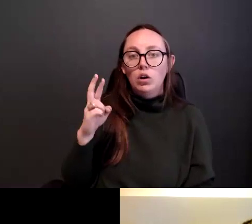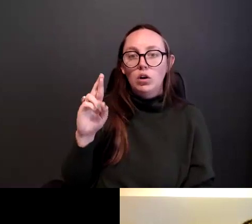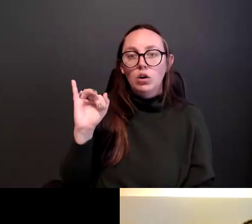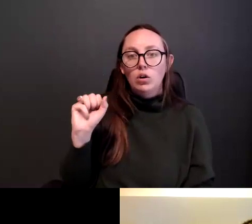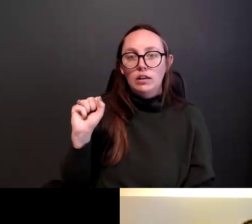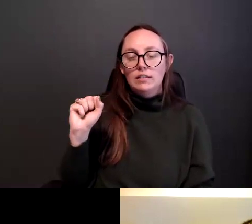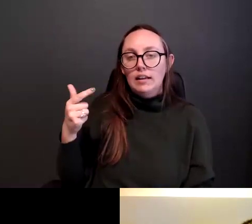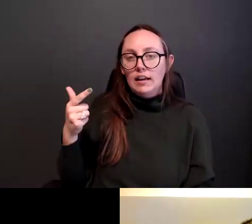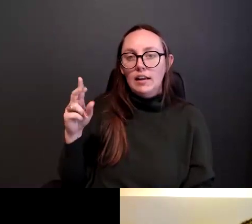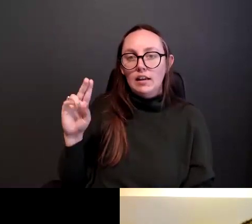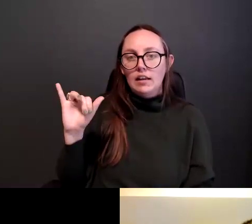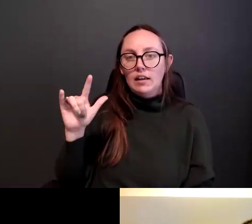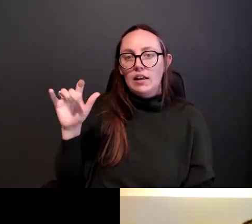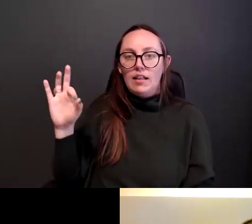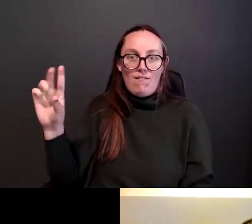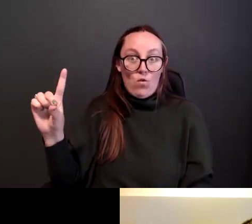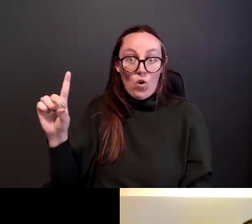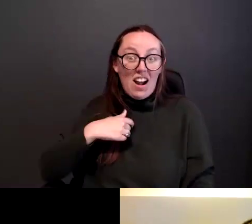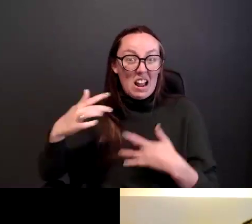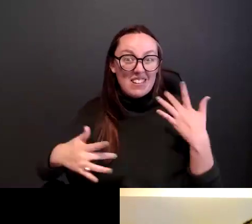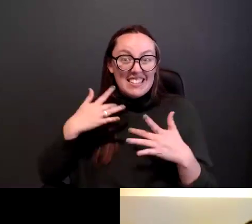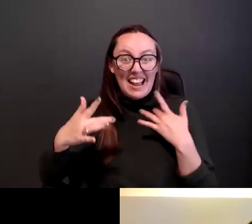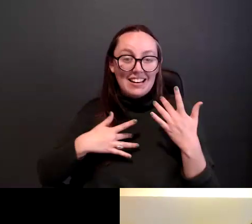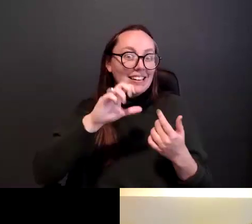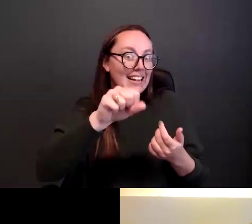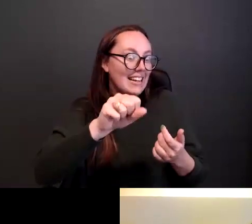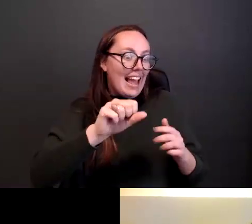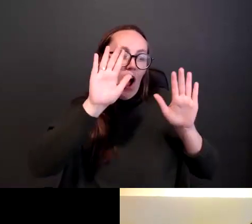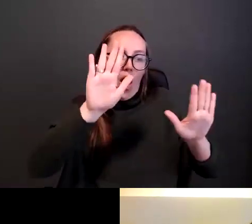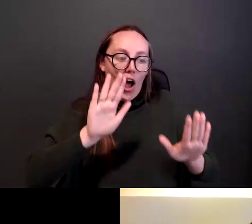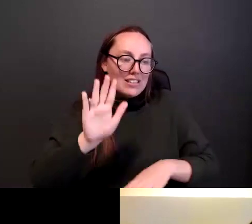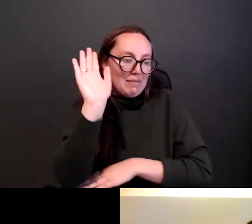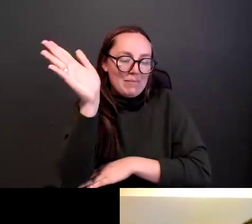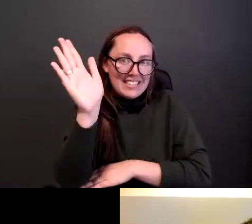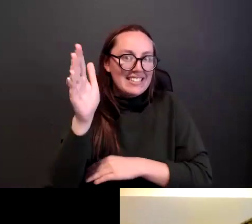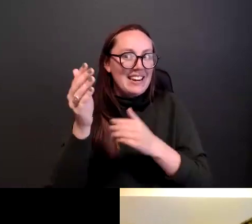for the next 2 days. All right. Hope to see you all there. All right. Good day.